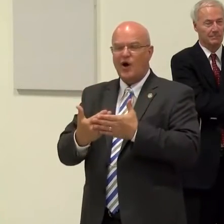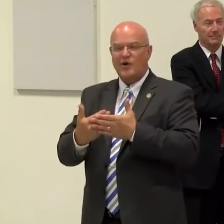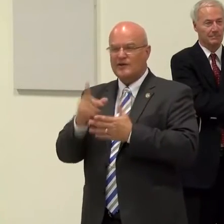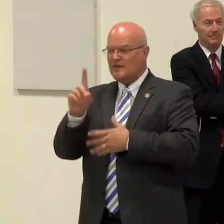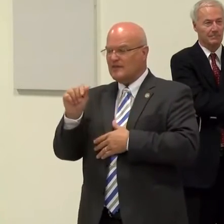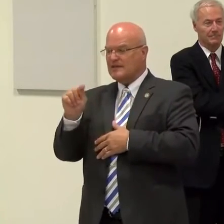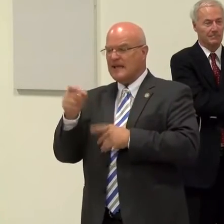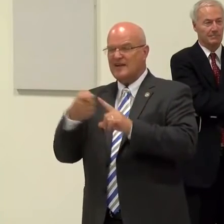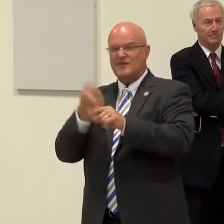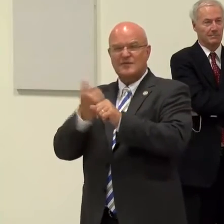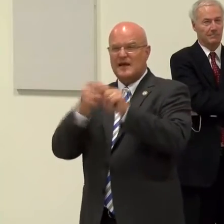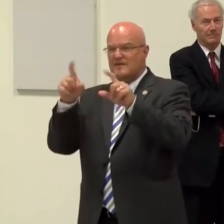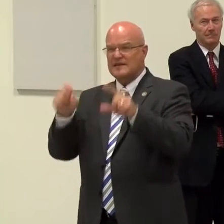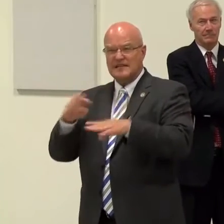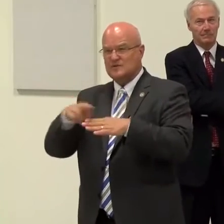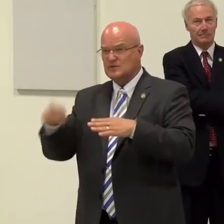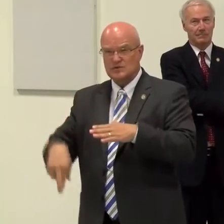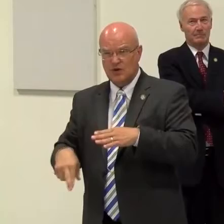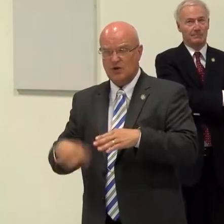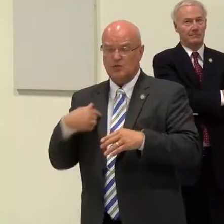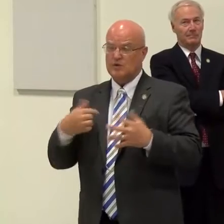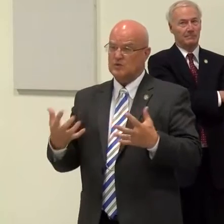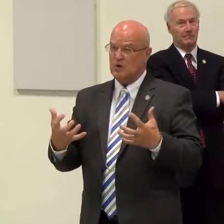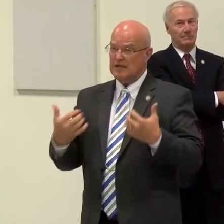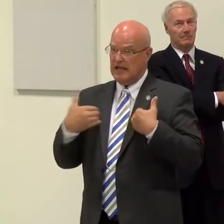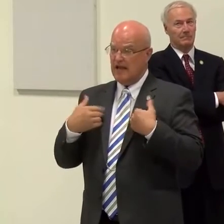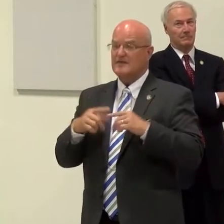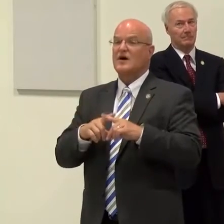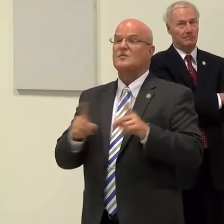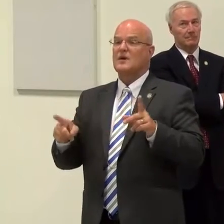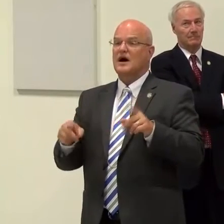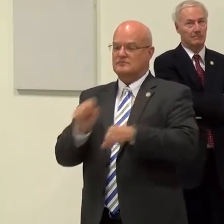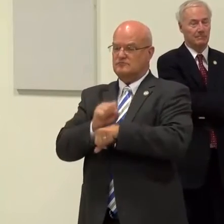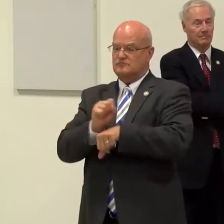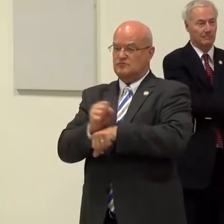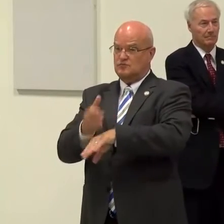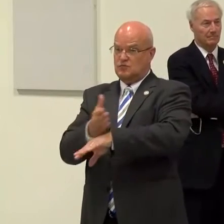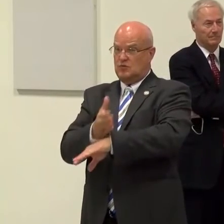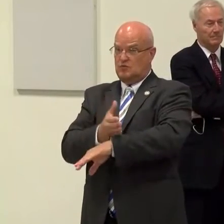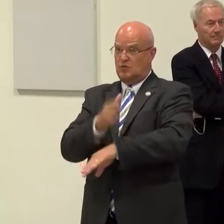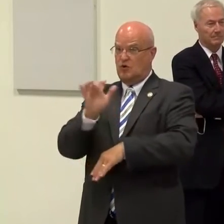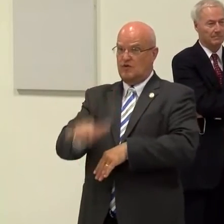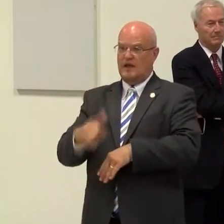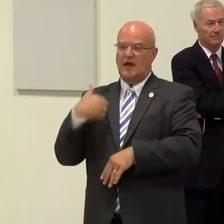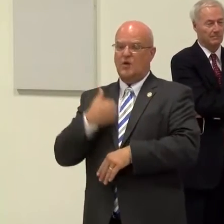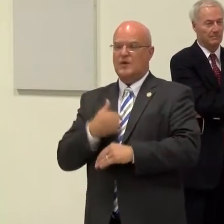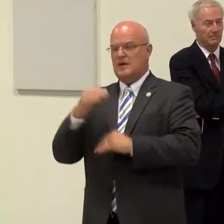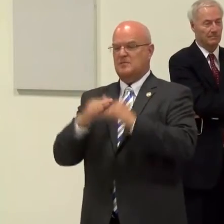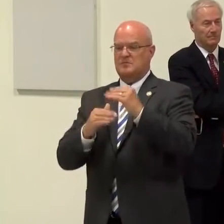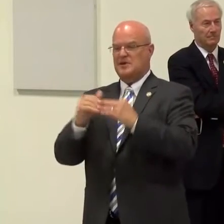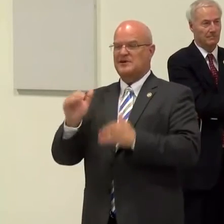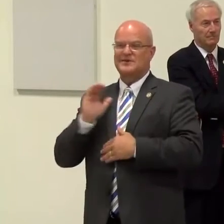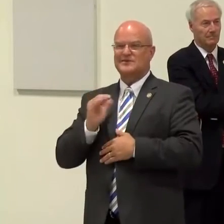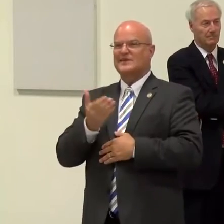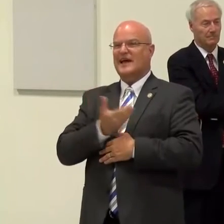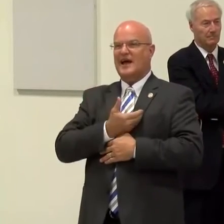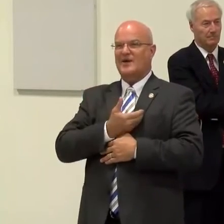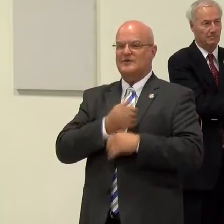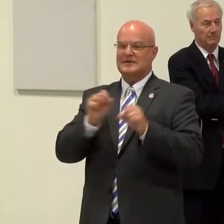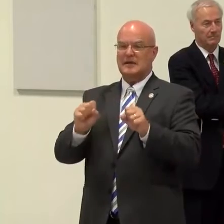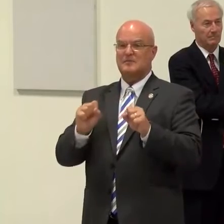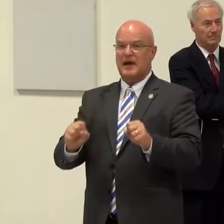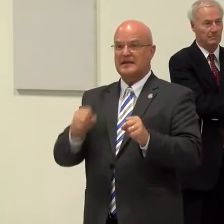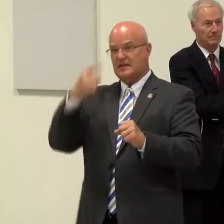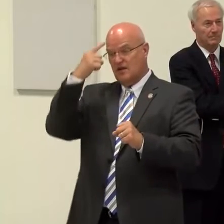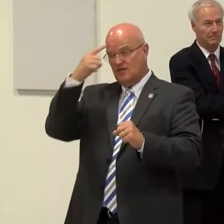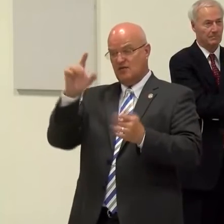the data from every test result that we would like to have, but we will work to improve that as we build out our